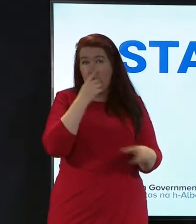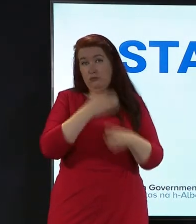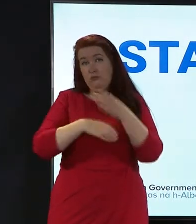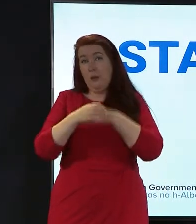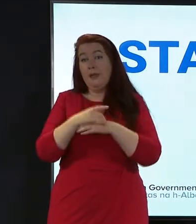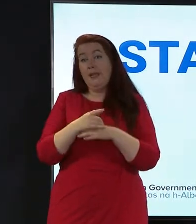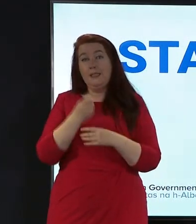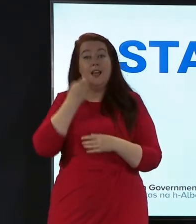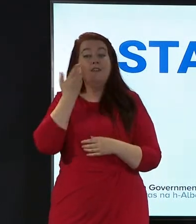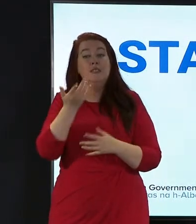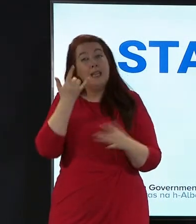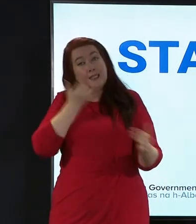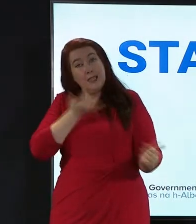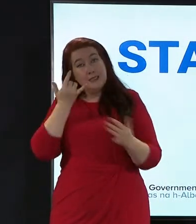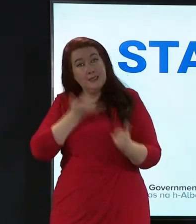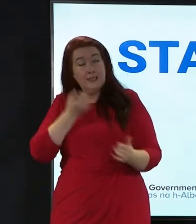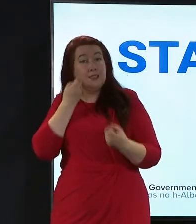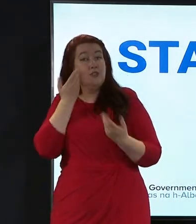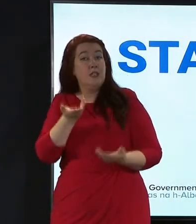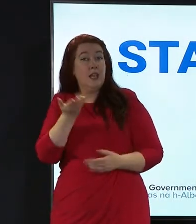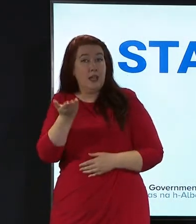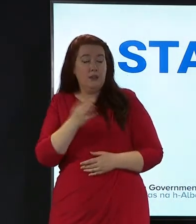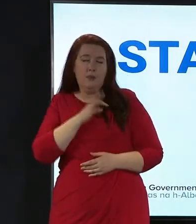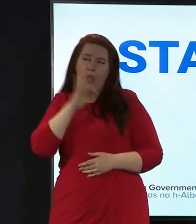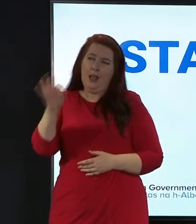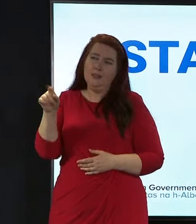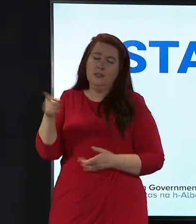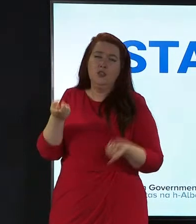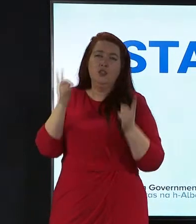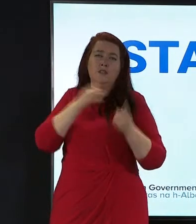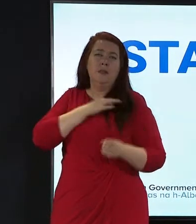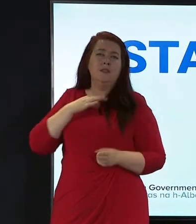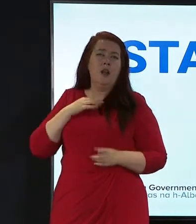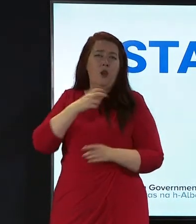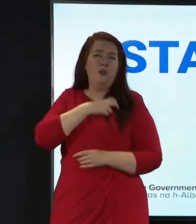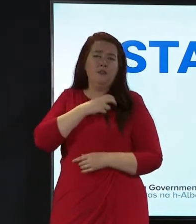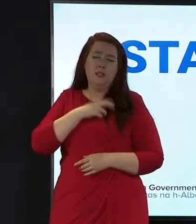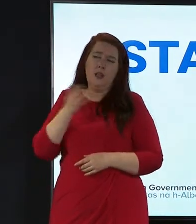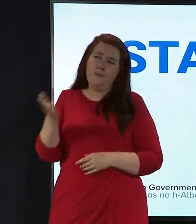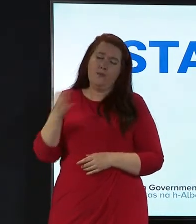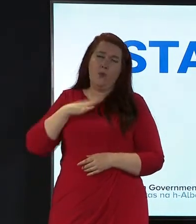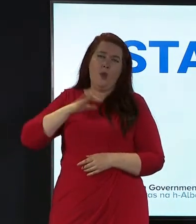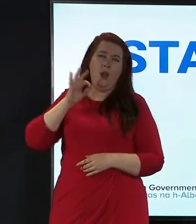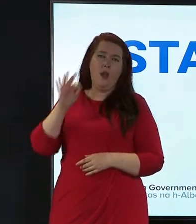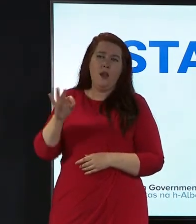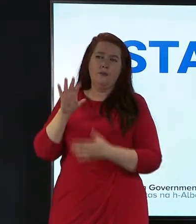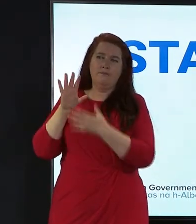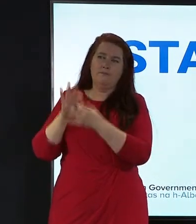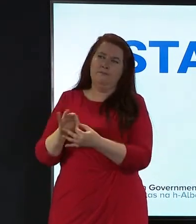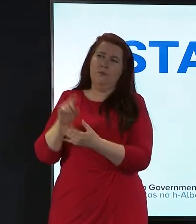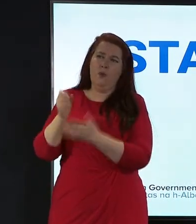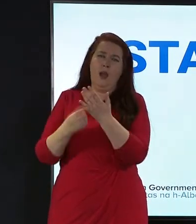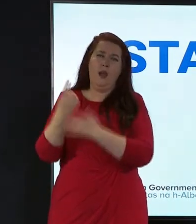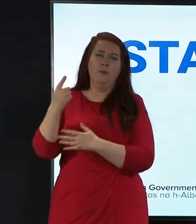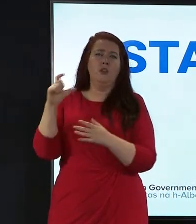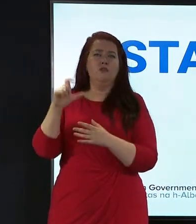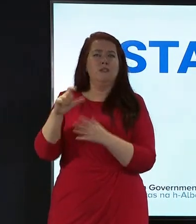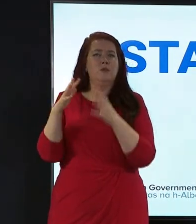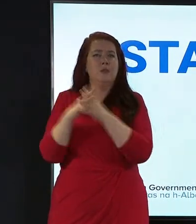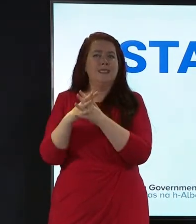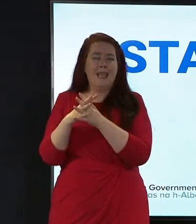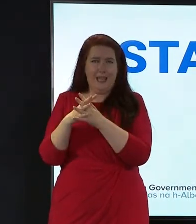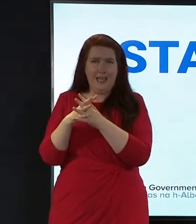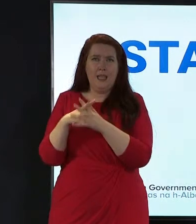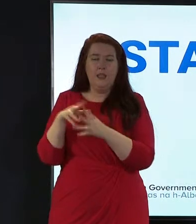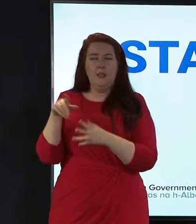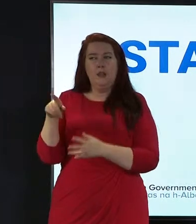just a question for the Chief Medical Officer, if it's okay. Just regarding again what happened to Professor Chris Whitty,